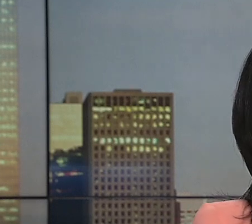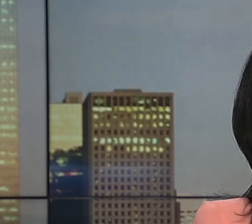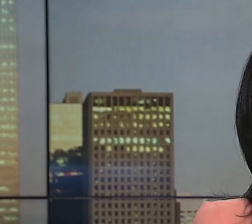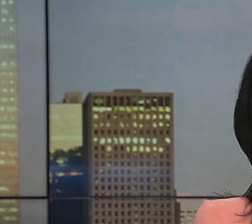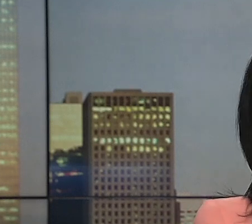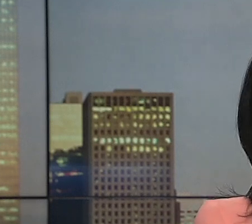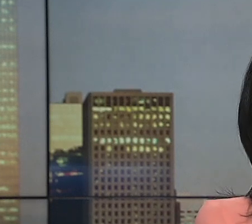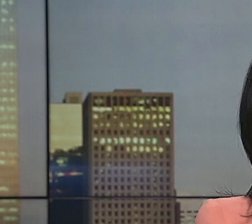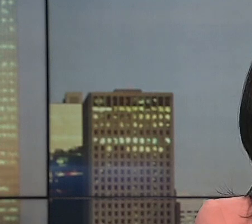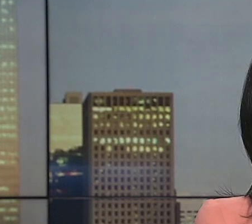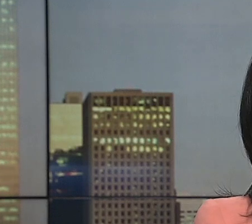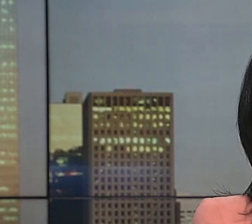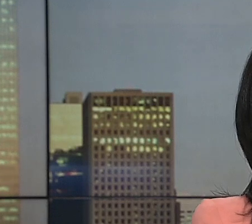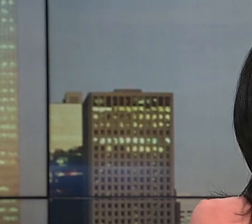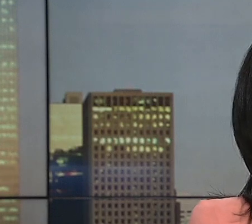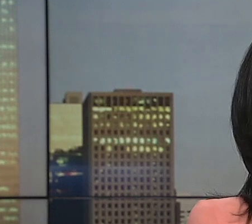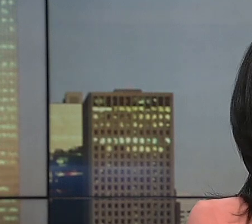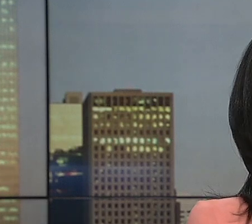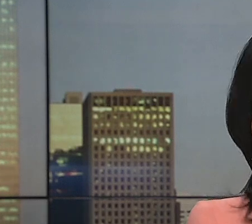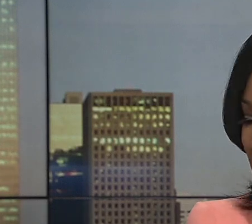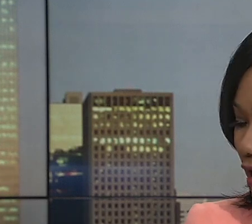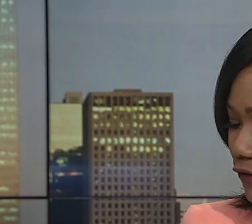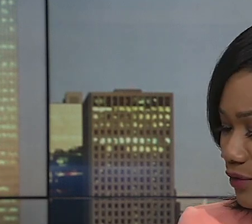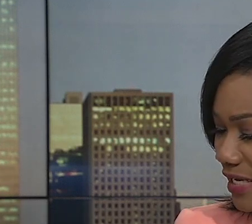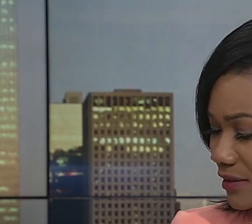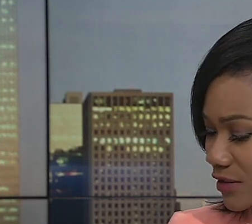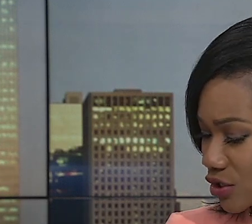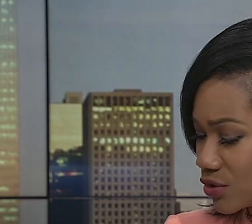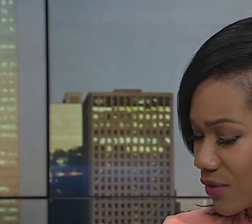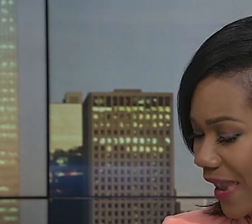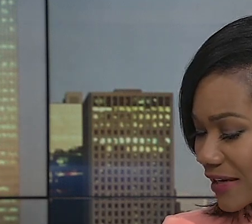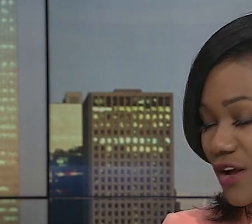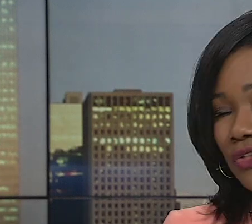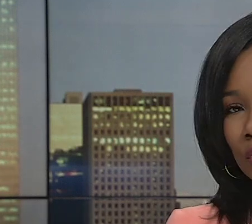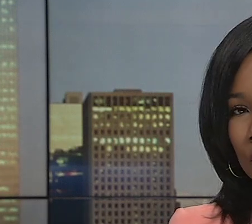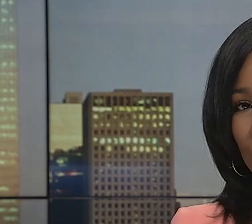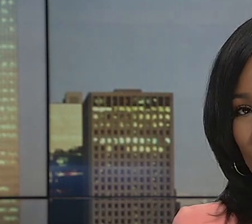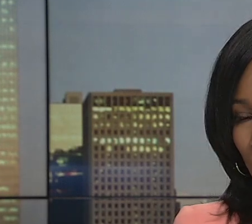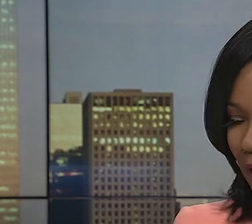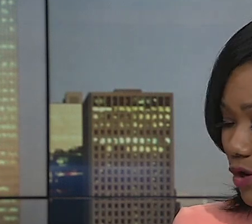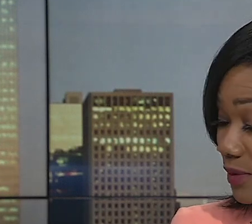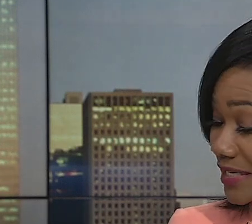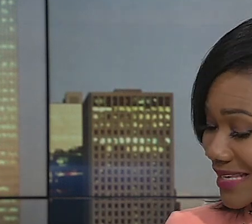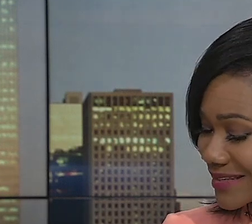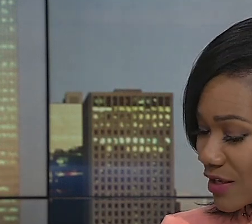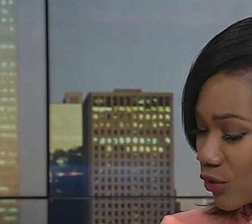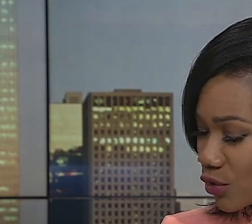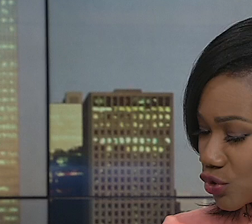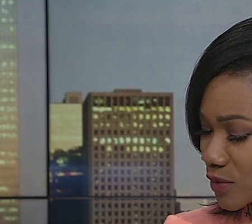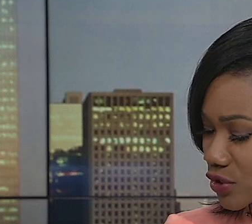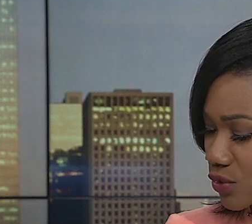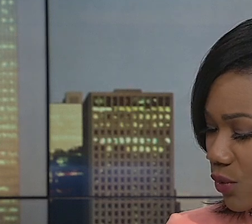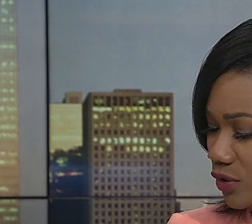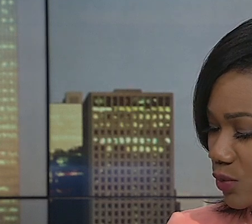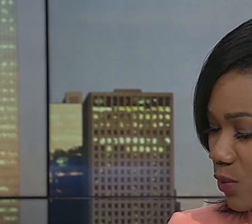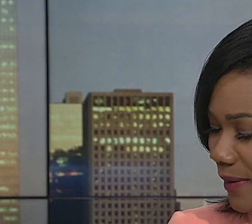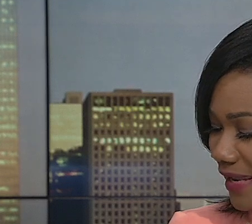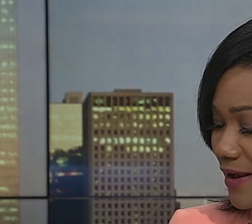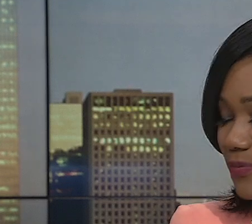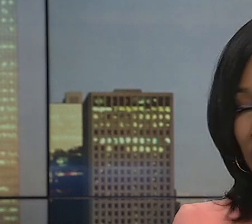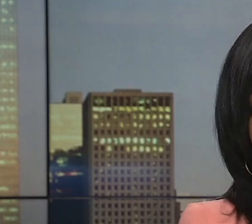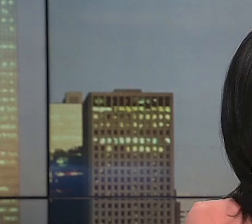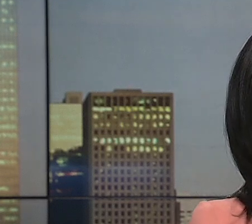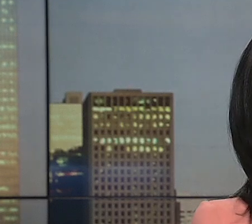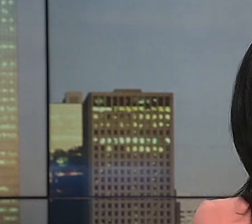to your medical care facilities if you need to do that. Those will remain open. He says the grocery stores will